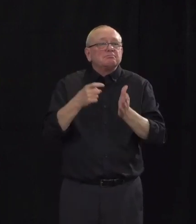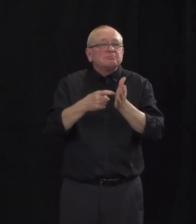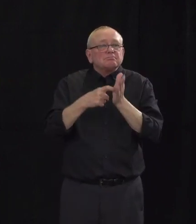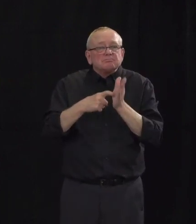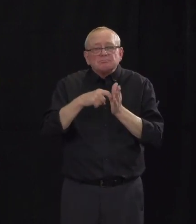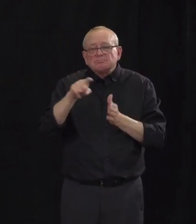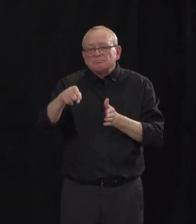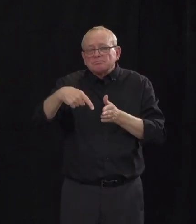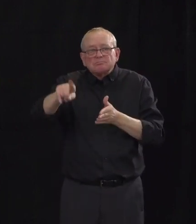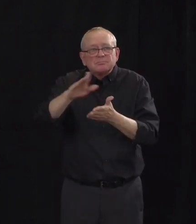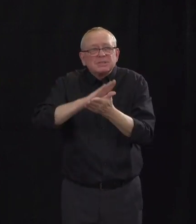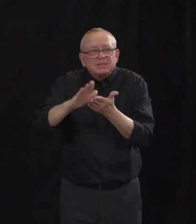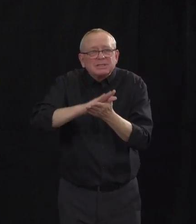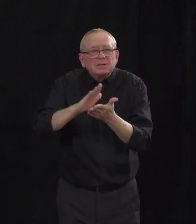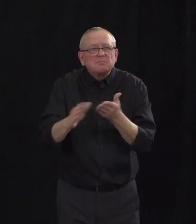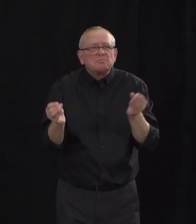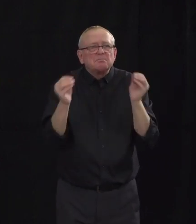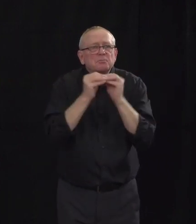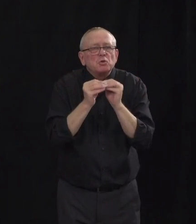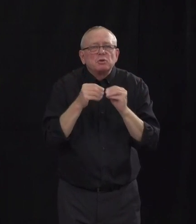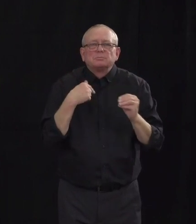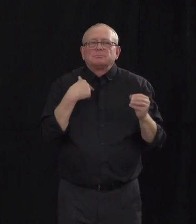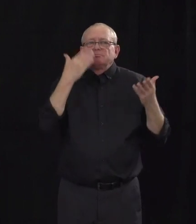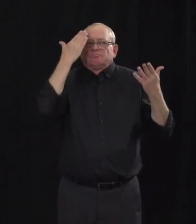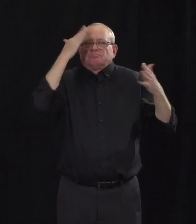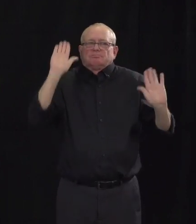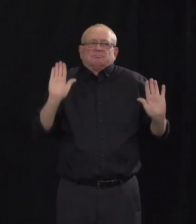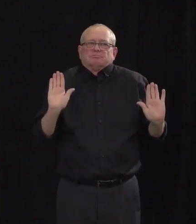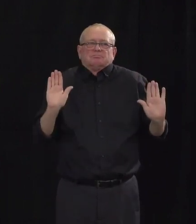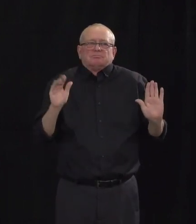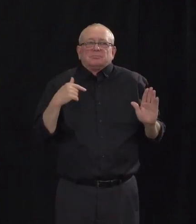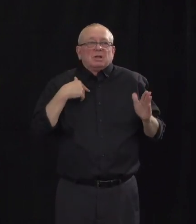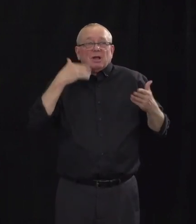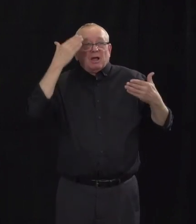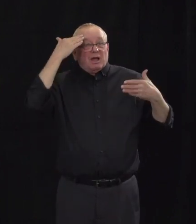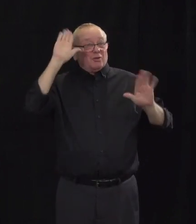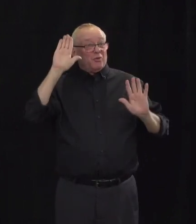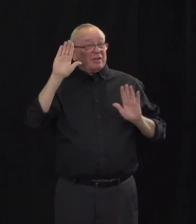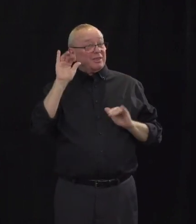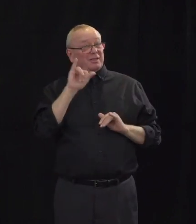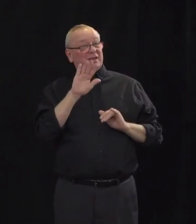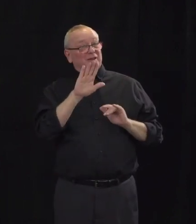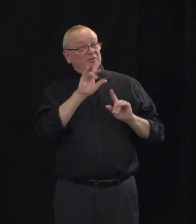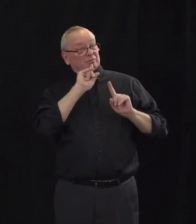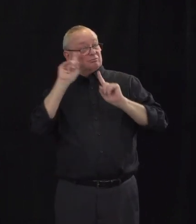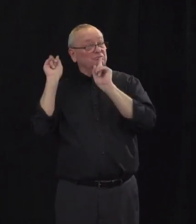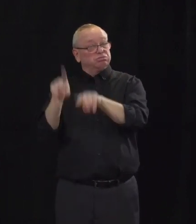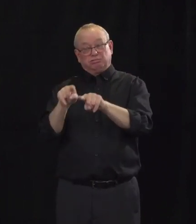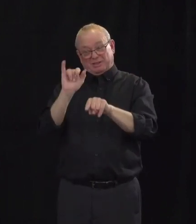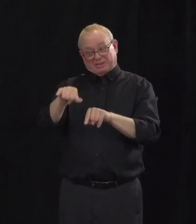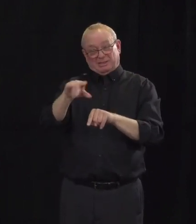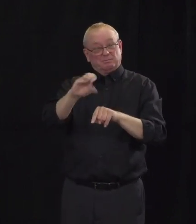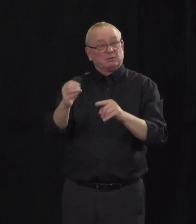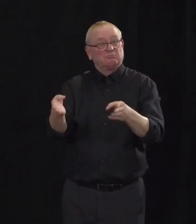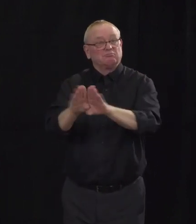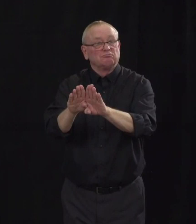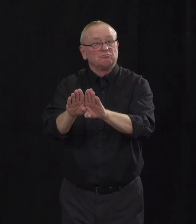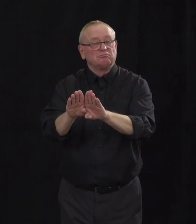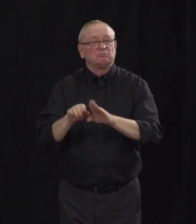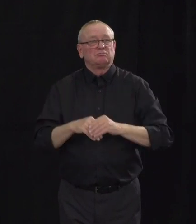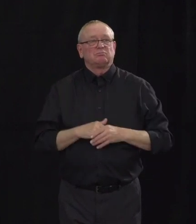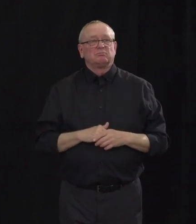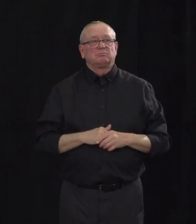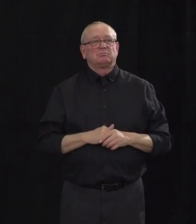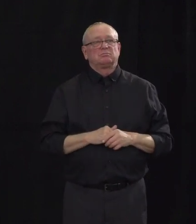that I wasn't aware of that decision, but I do know from the information I have, again, that this wouldn't be considered to be a significant risk to the